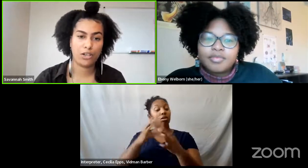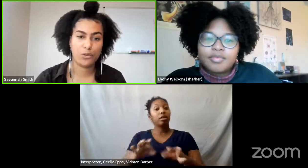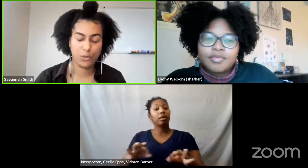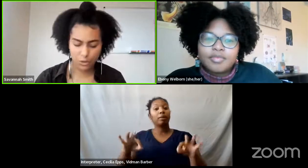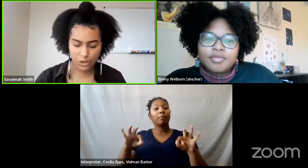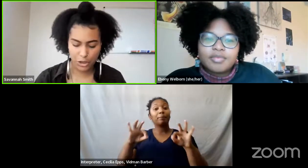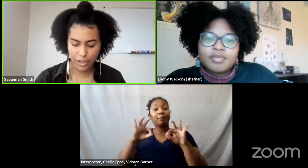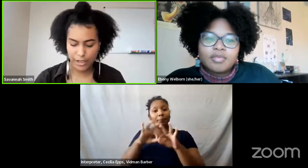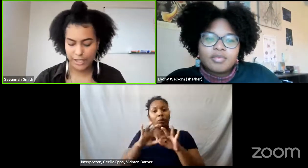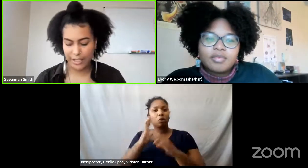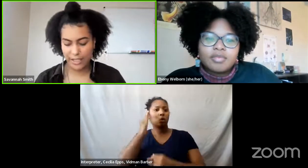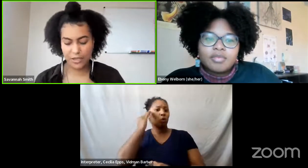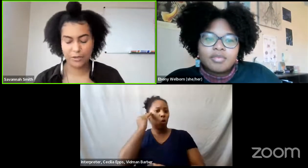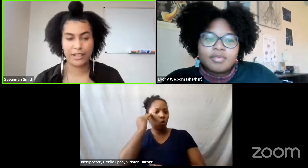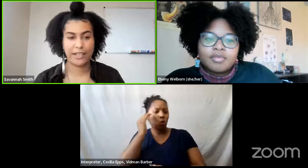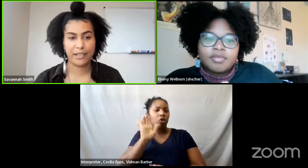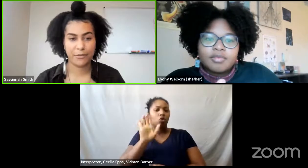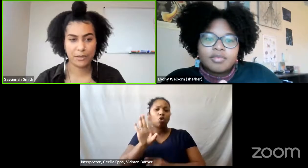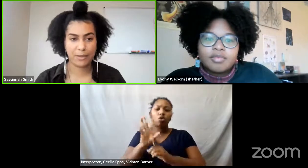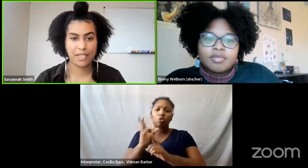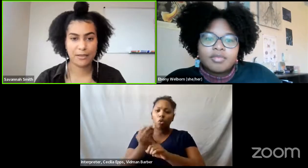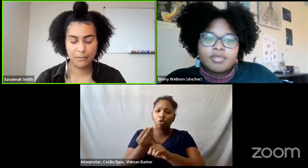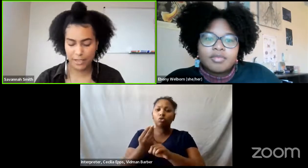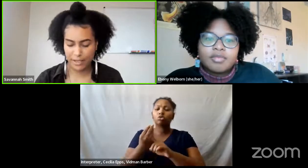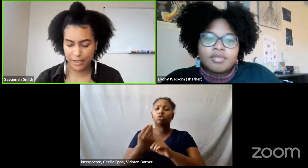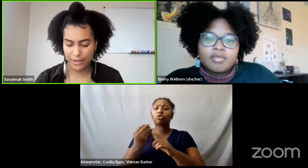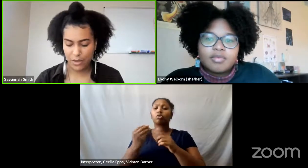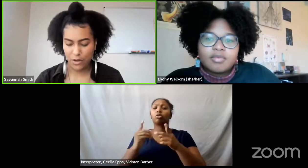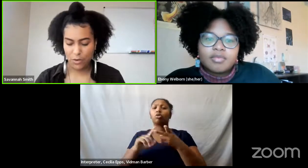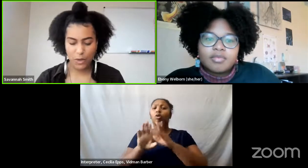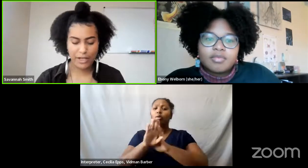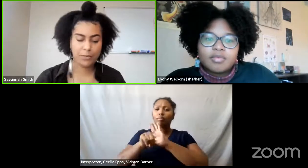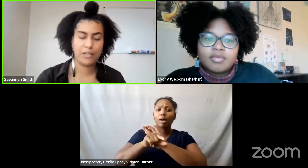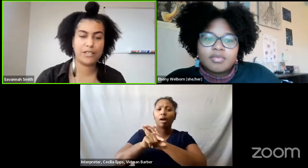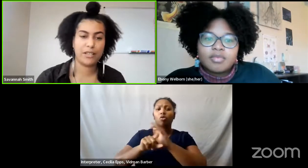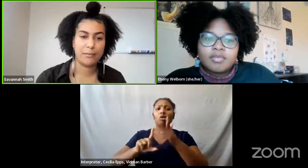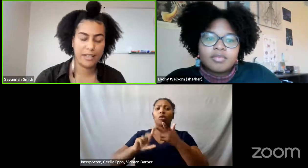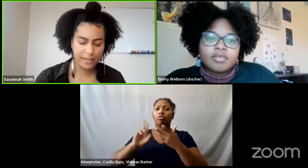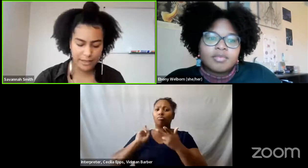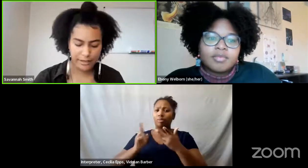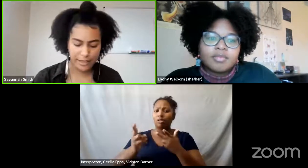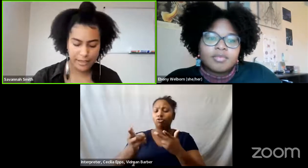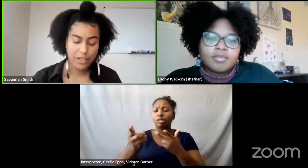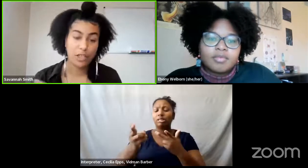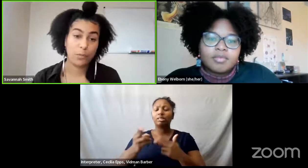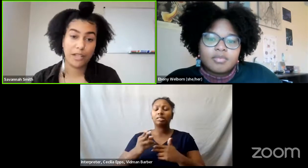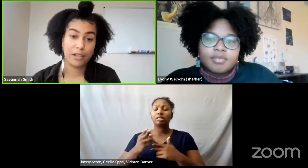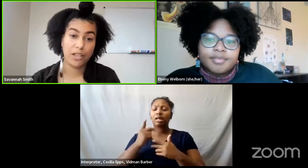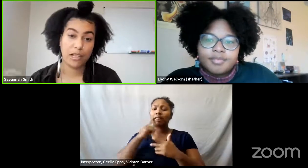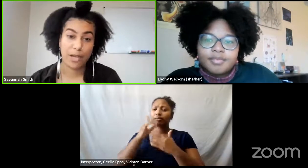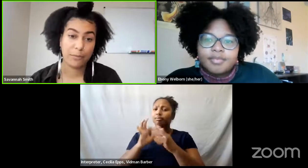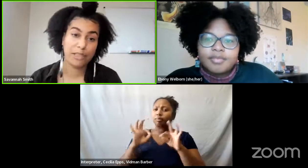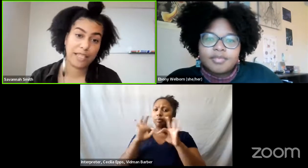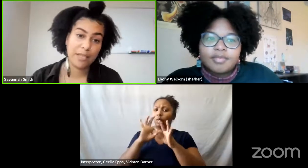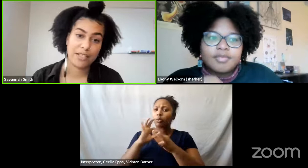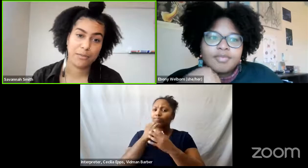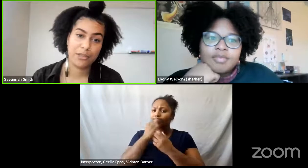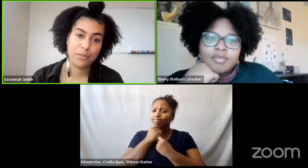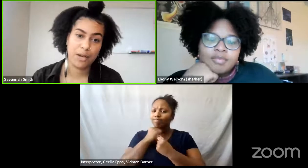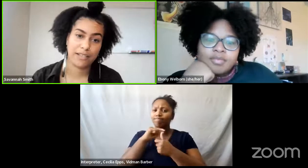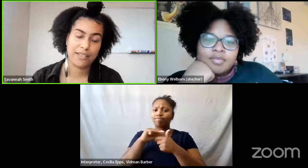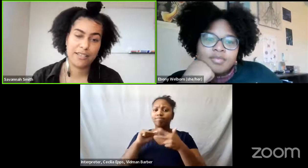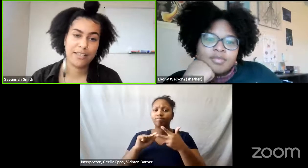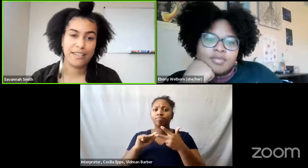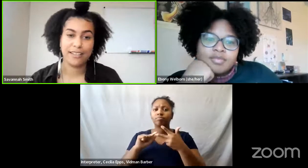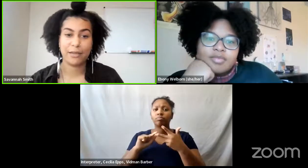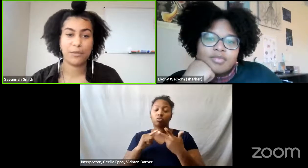knowing our true culture and history in the first place, because what inner wisdom and healing could we unlock by reclaiming some of